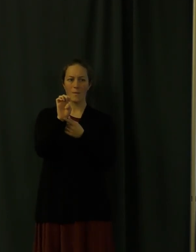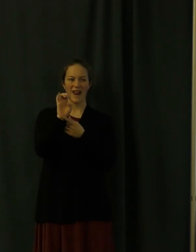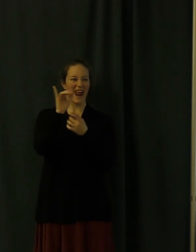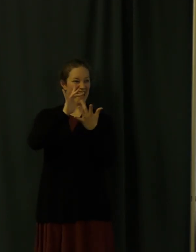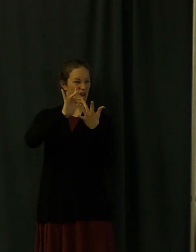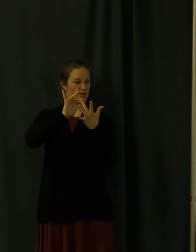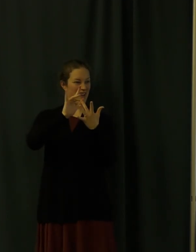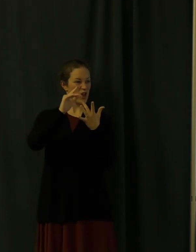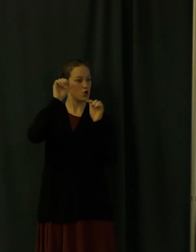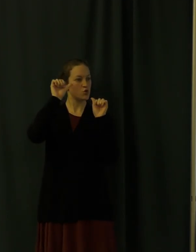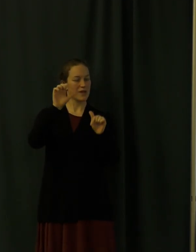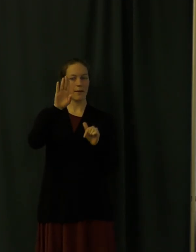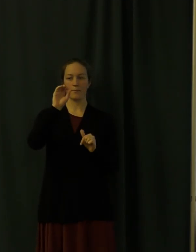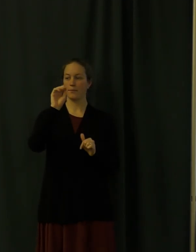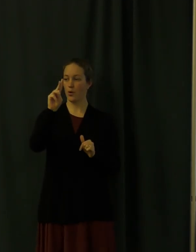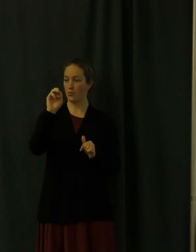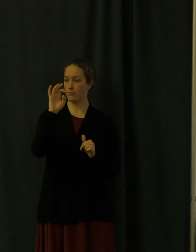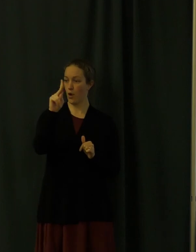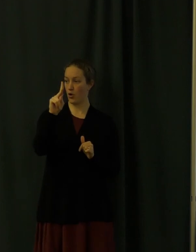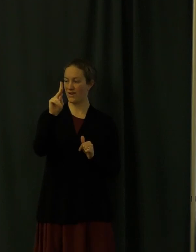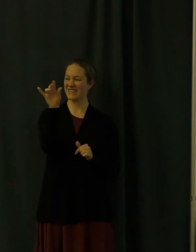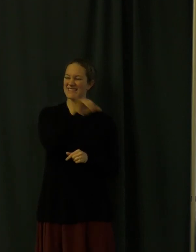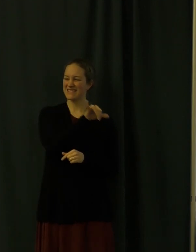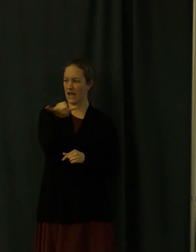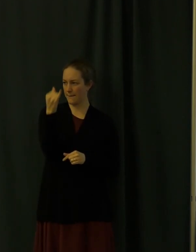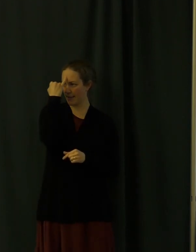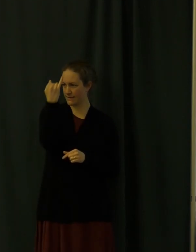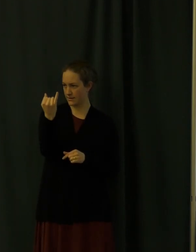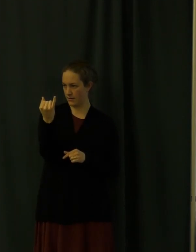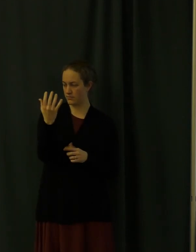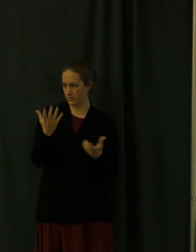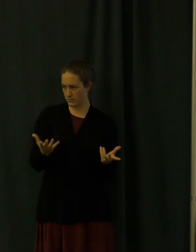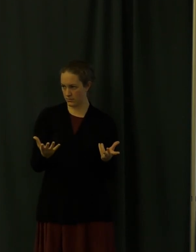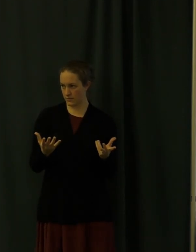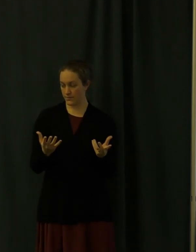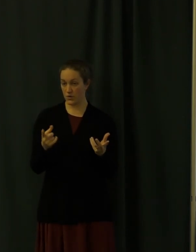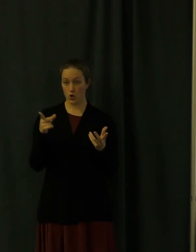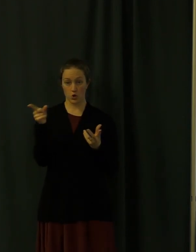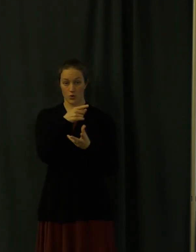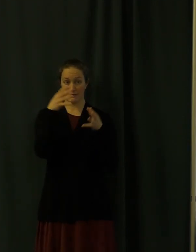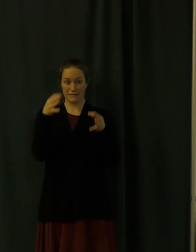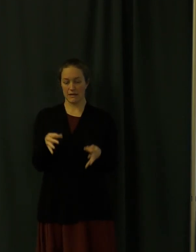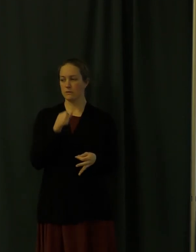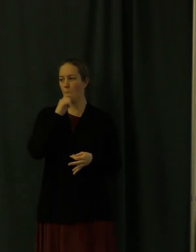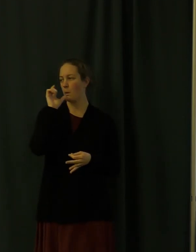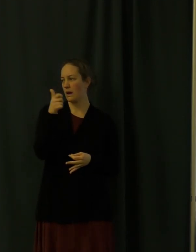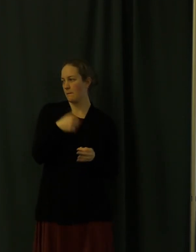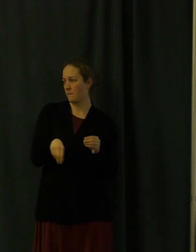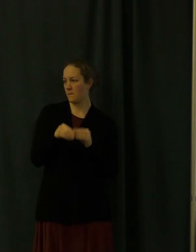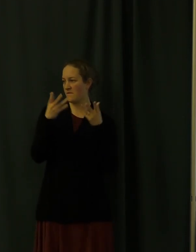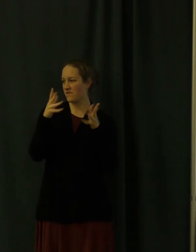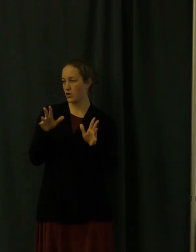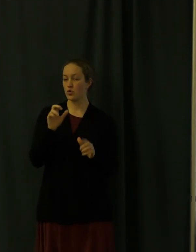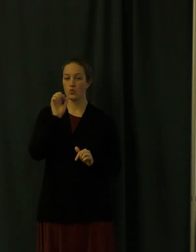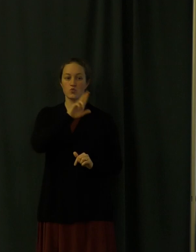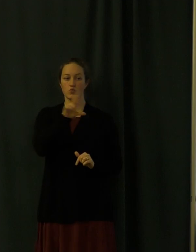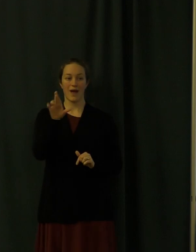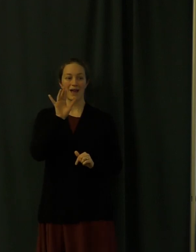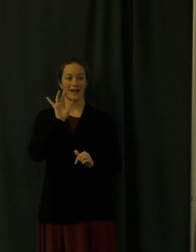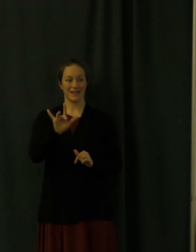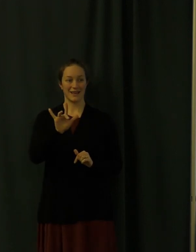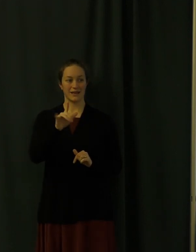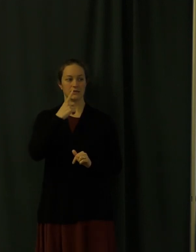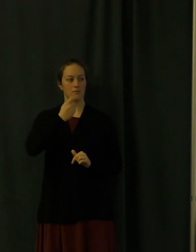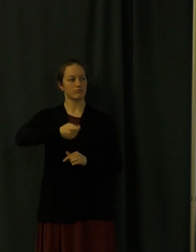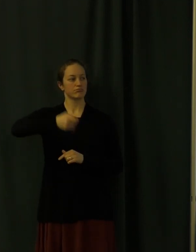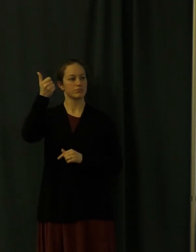files, okay, for easy access. And then when you decide that you don't need them anymore, you just right click on it and say remove star, and then